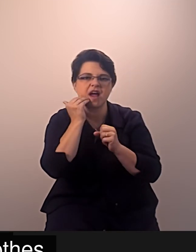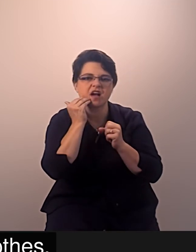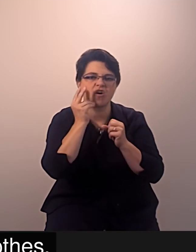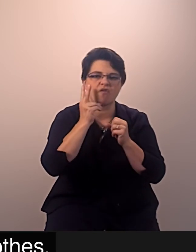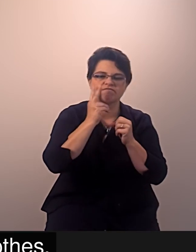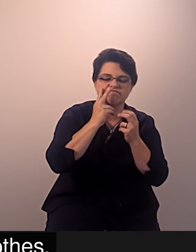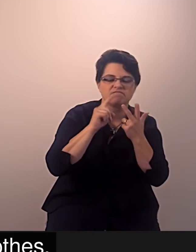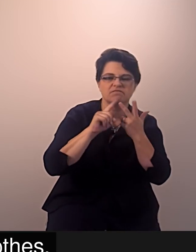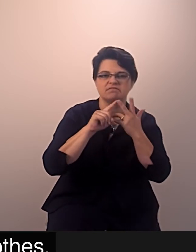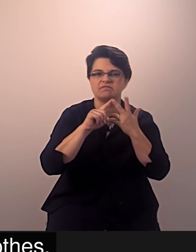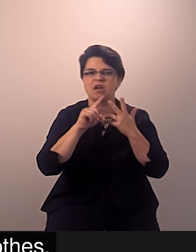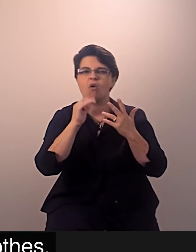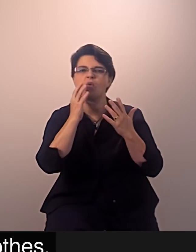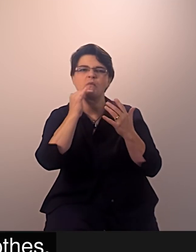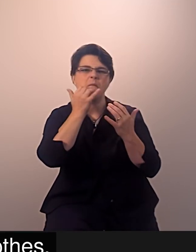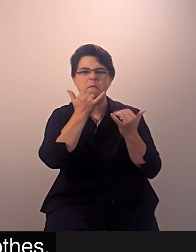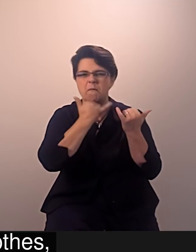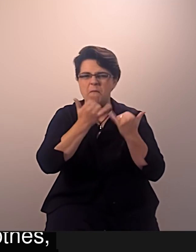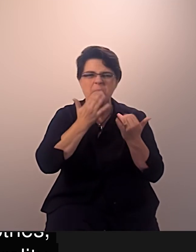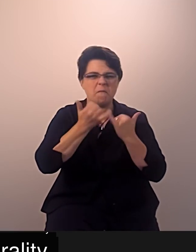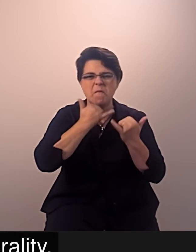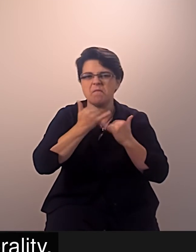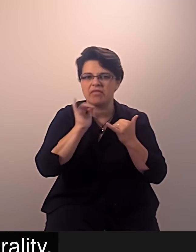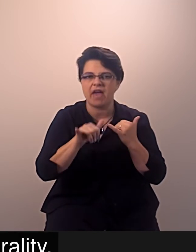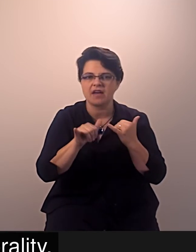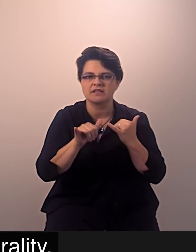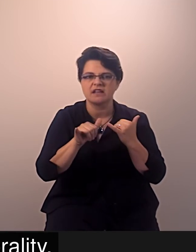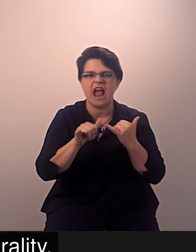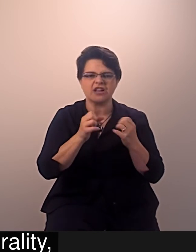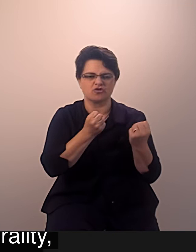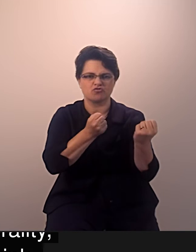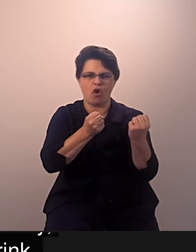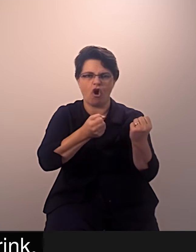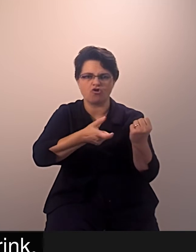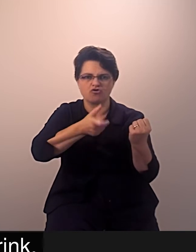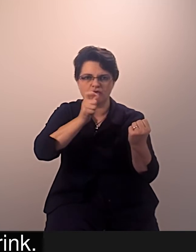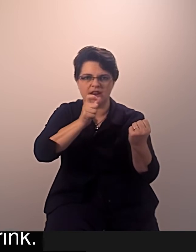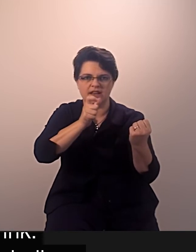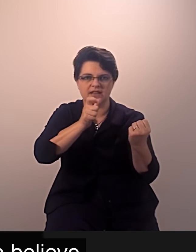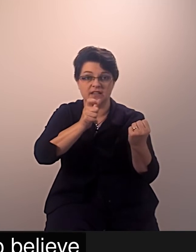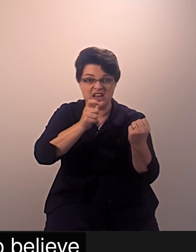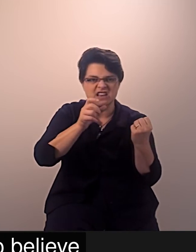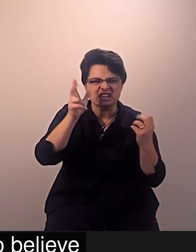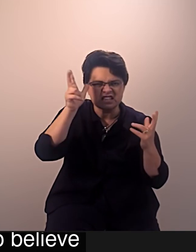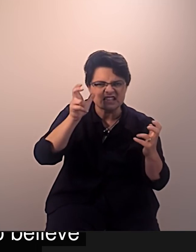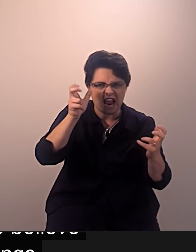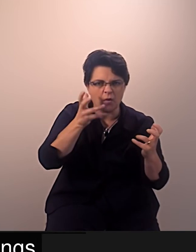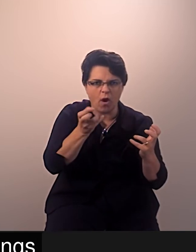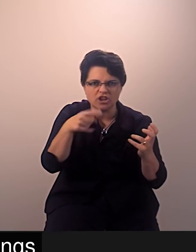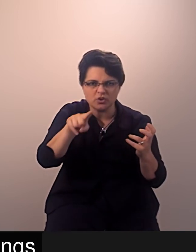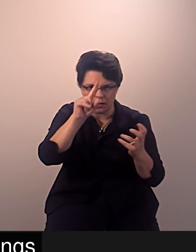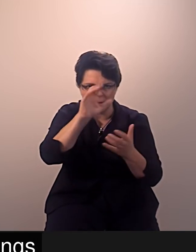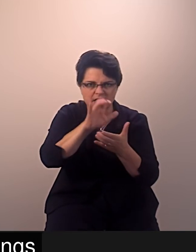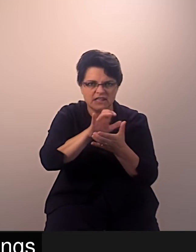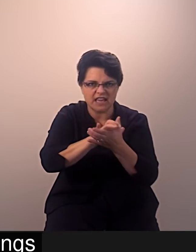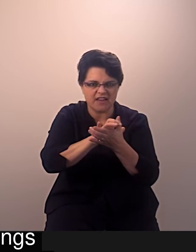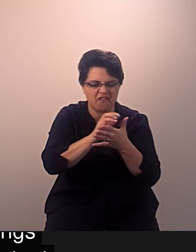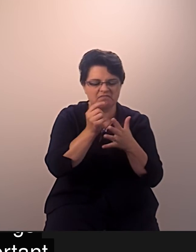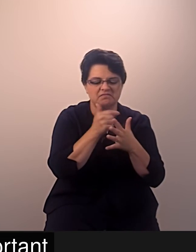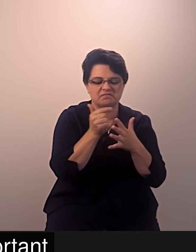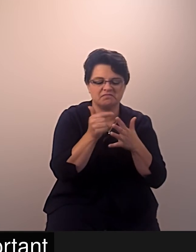immorality, and strong drink. Satan wants us to believe that these things are more important than